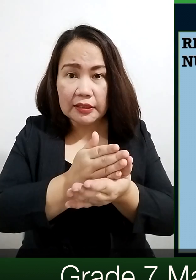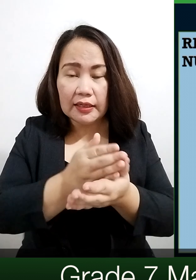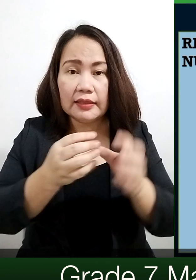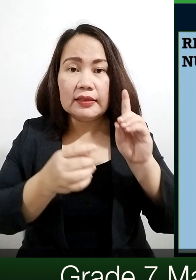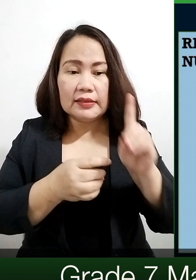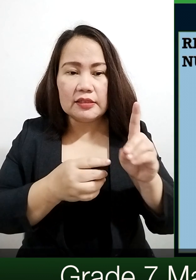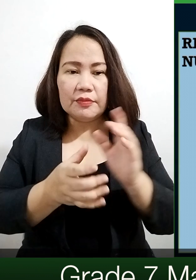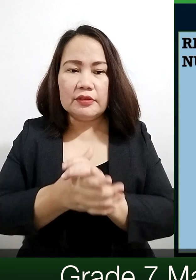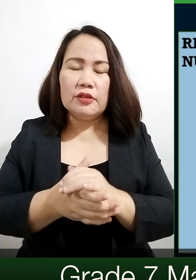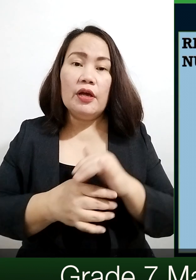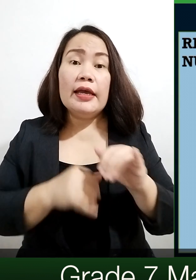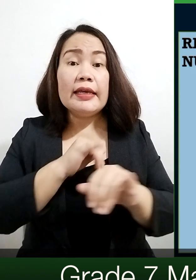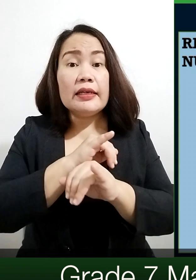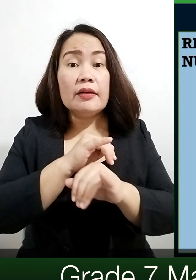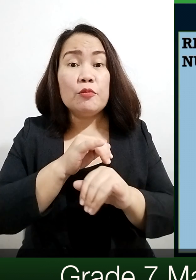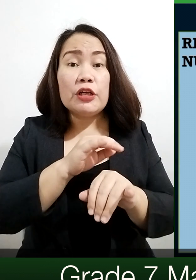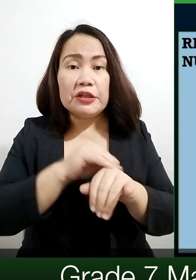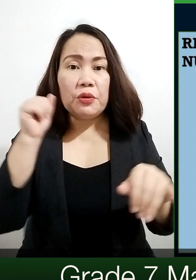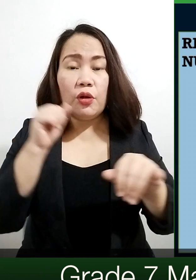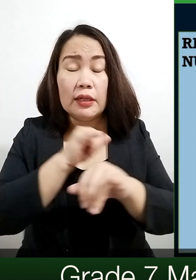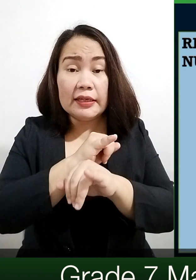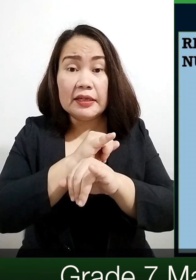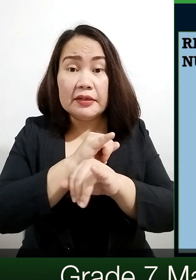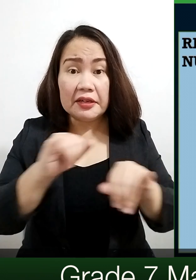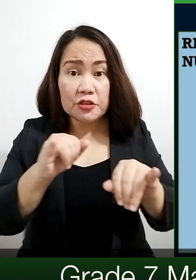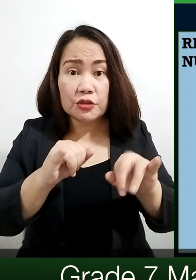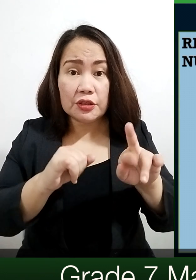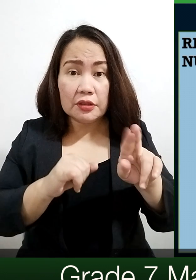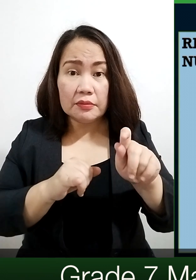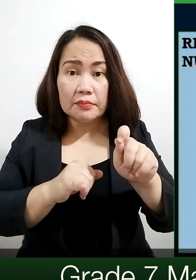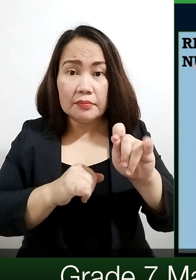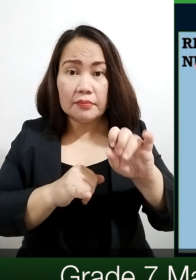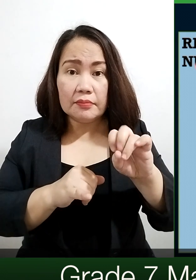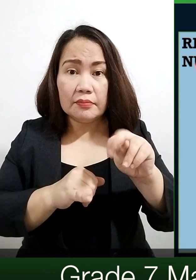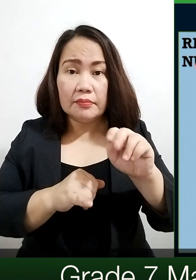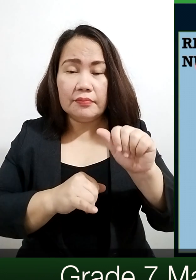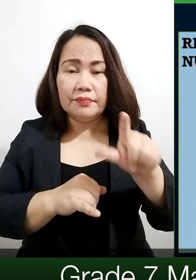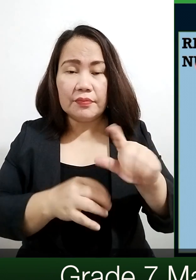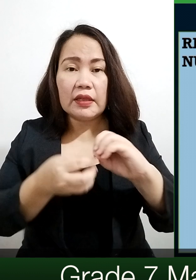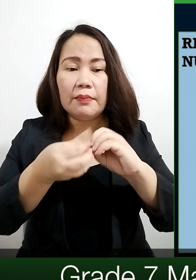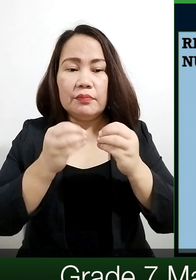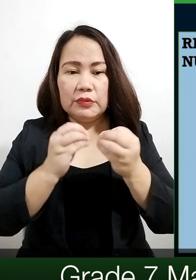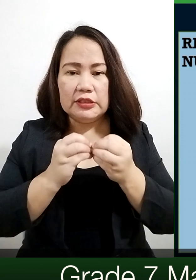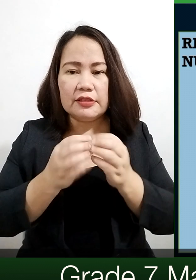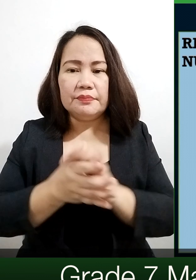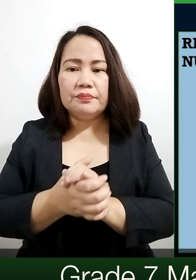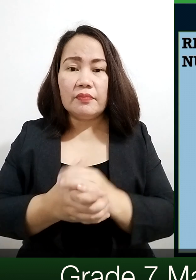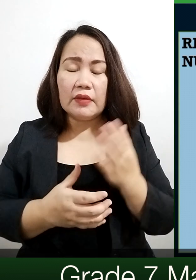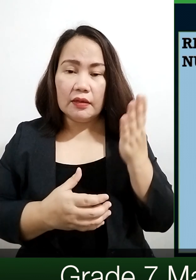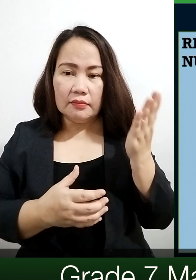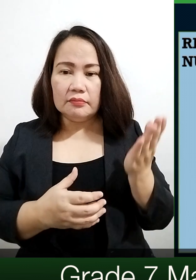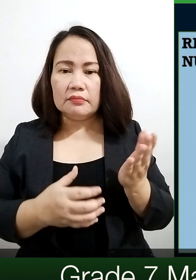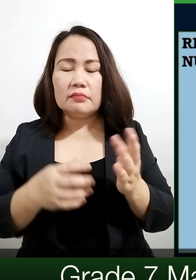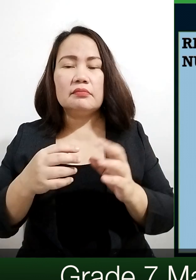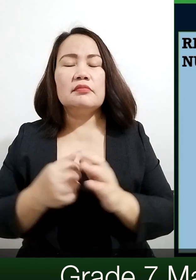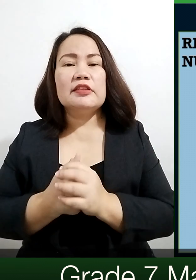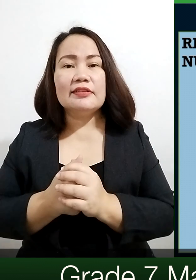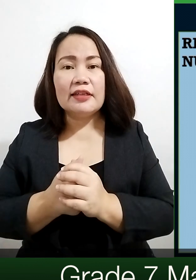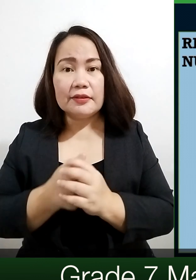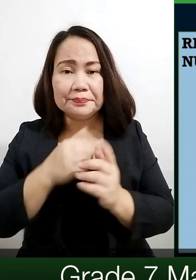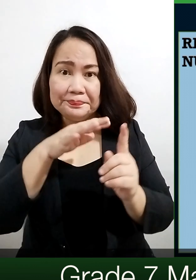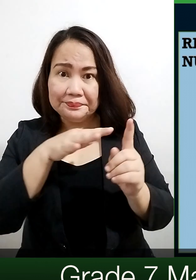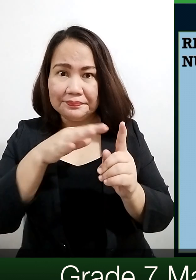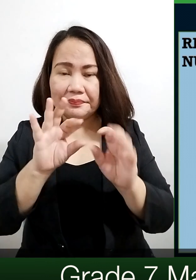irrational numbers. Okay? So this is the family and the illustration of real numbers. So we have the